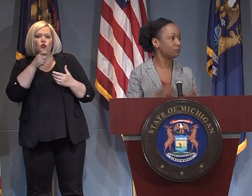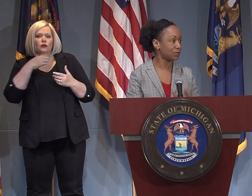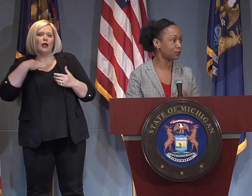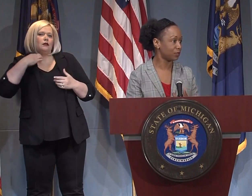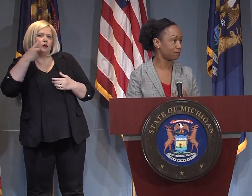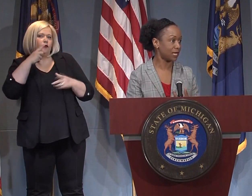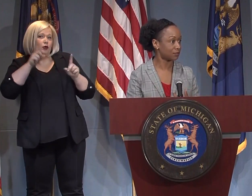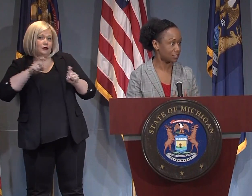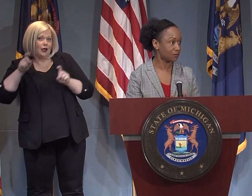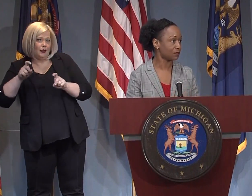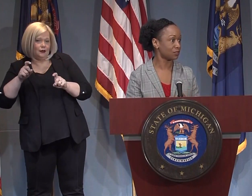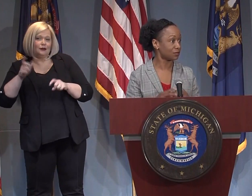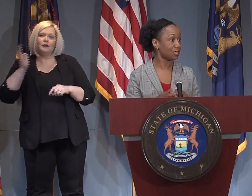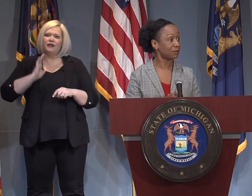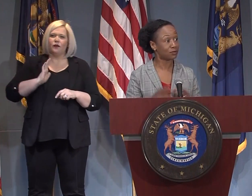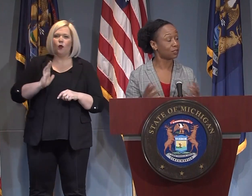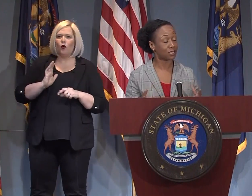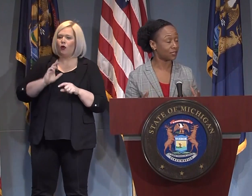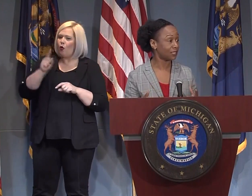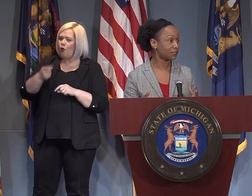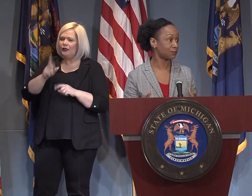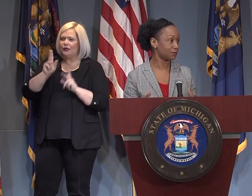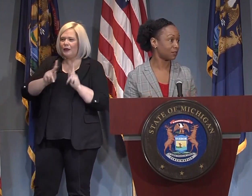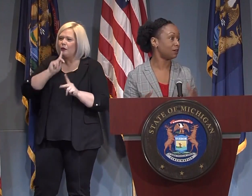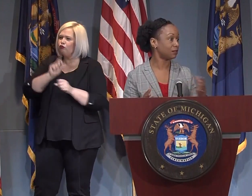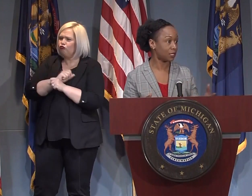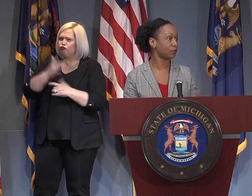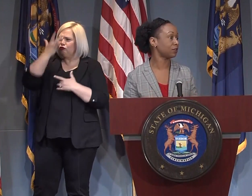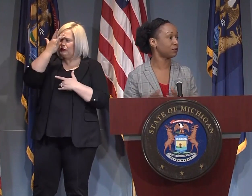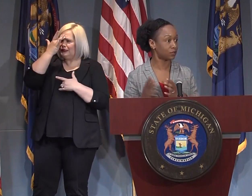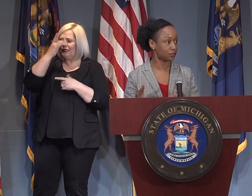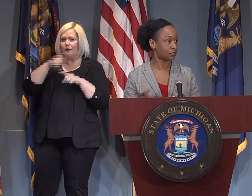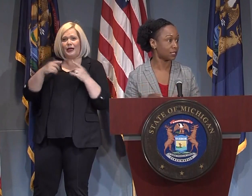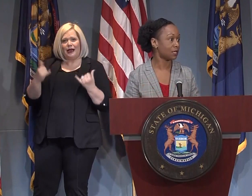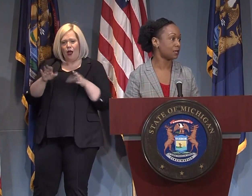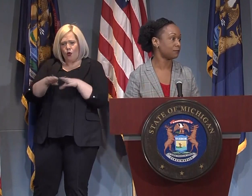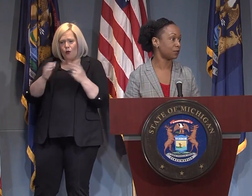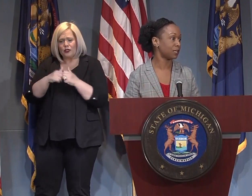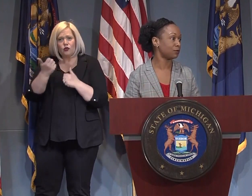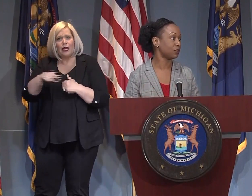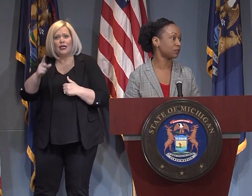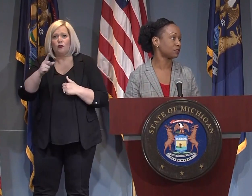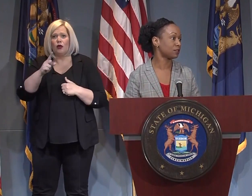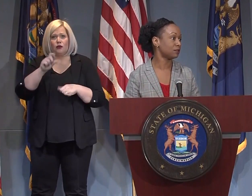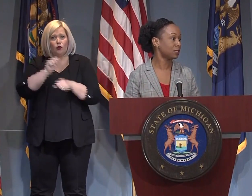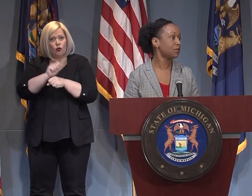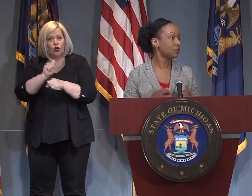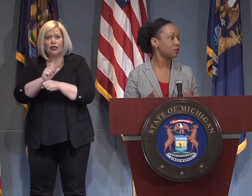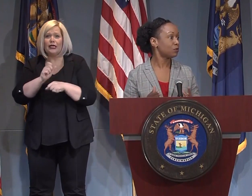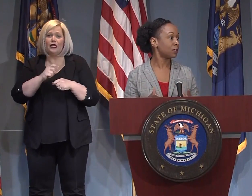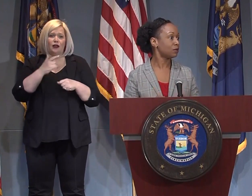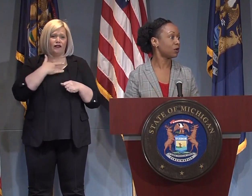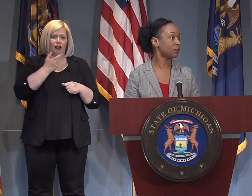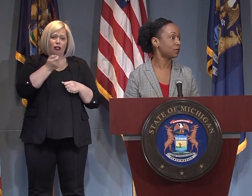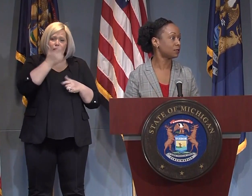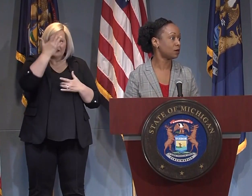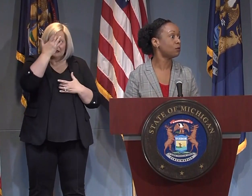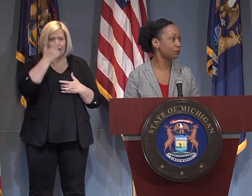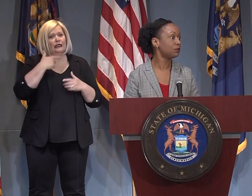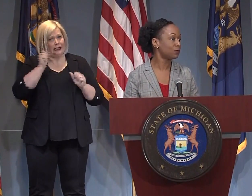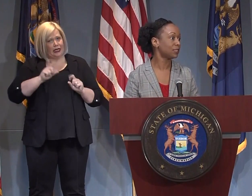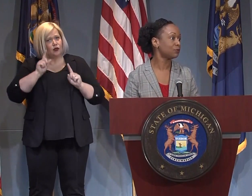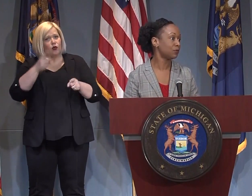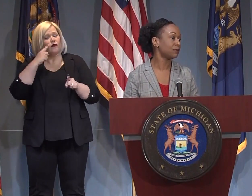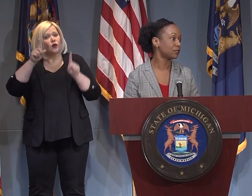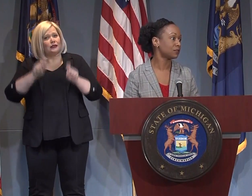on. People with mild symptoms or people who don't have any symptoms at all, healthcare workers, frontline workers. So we're